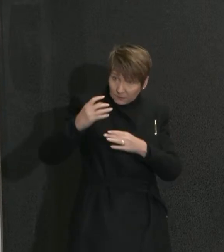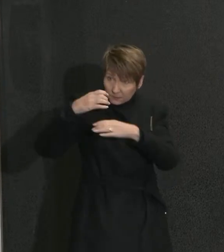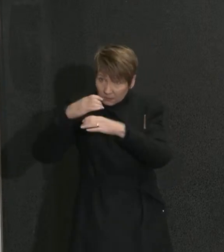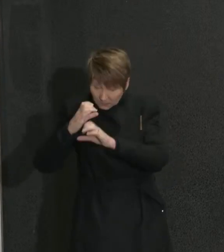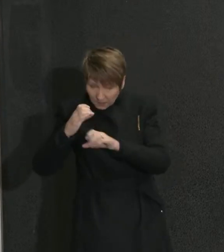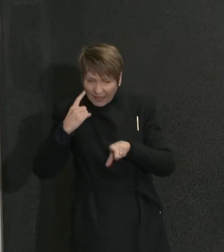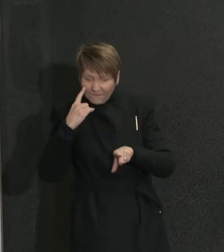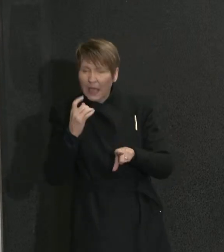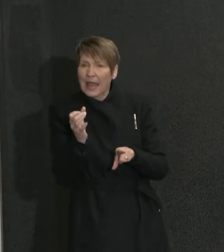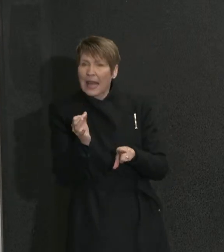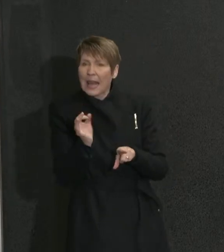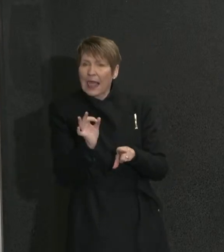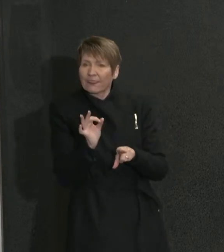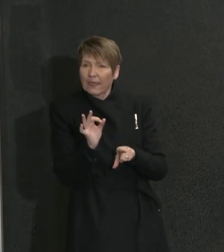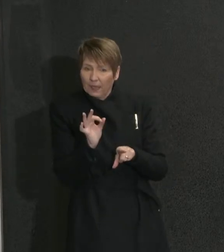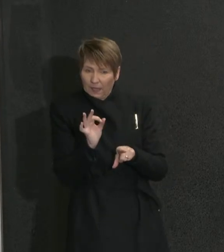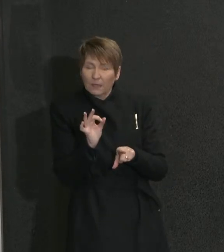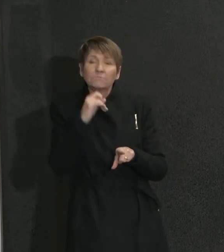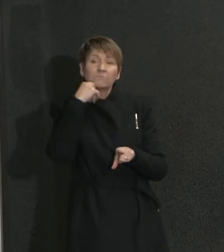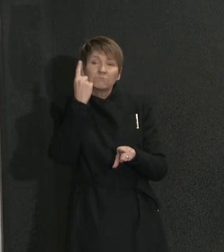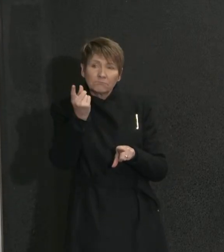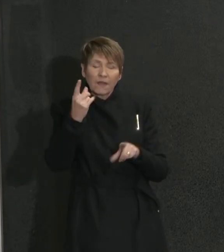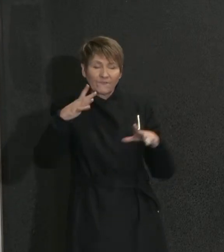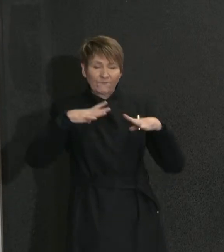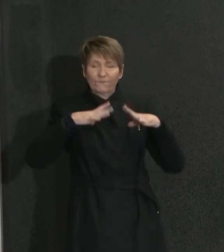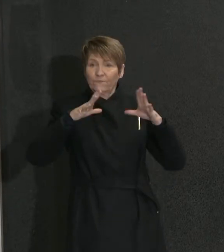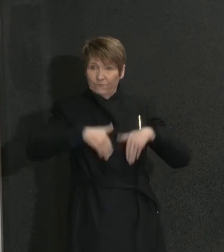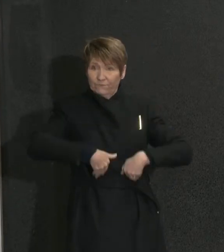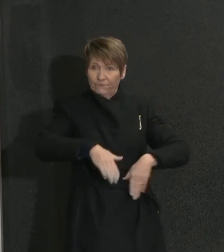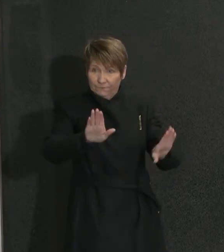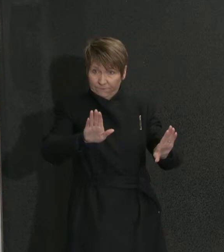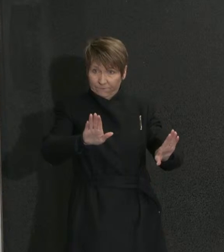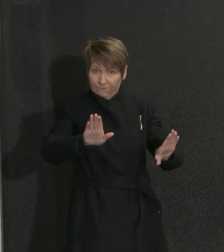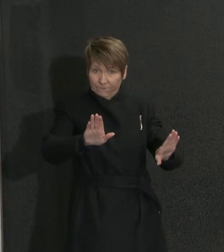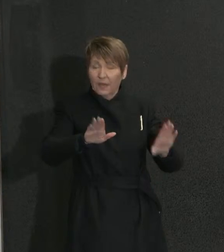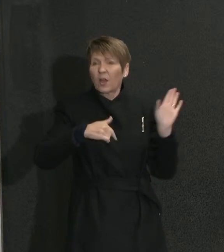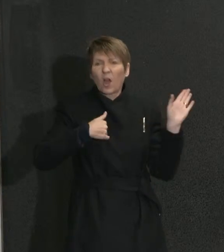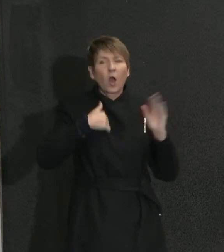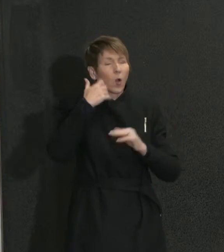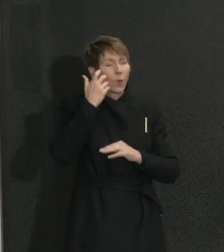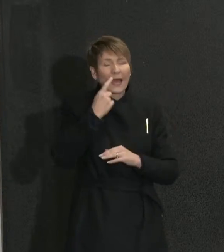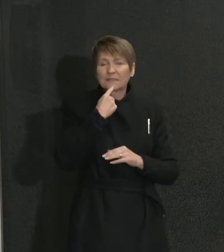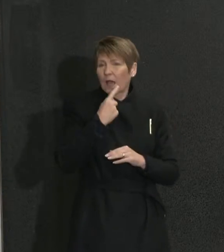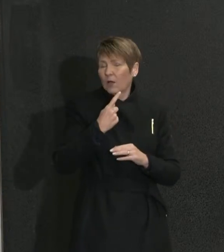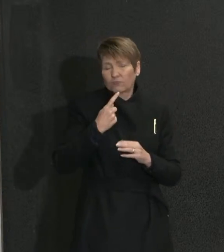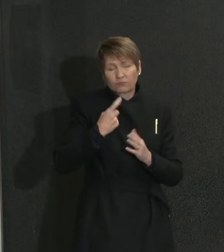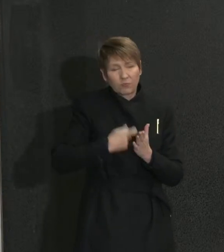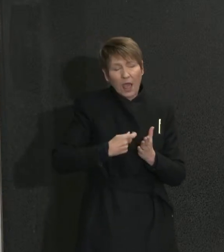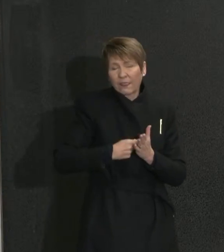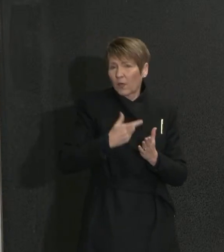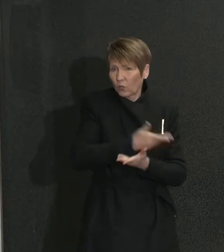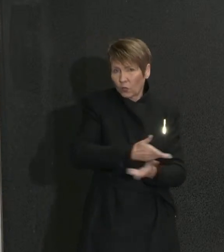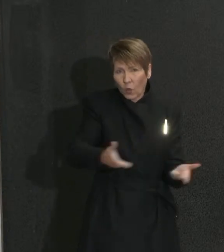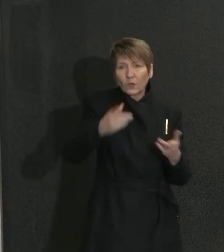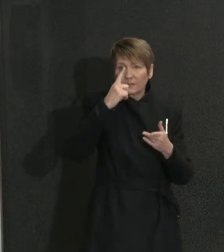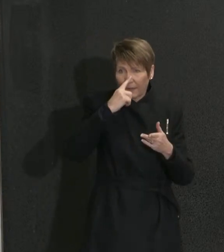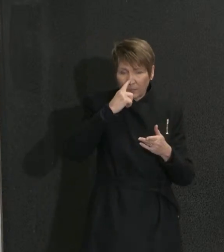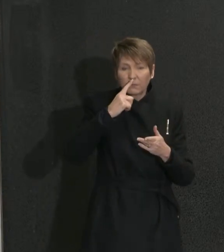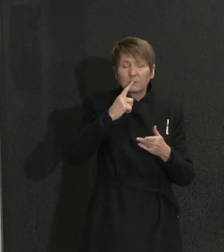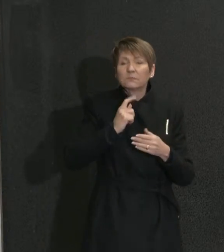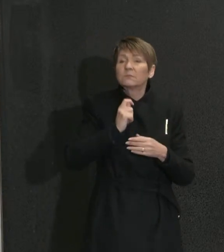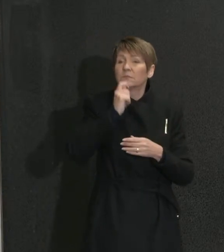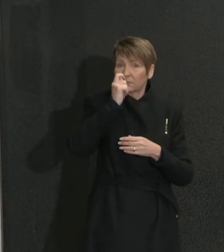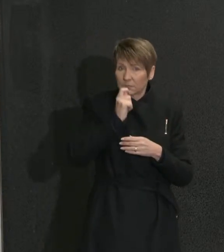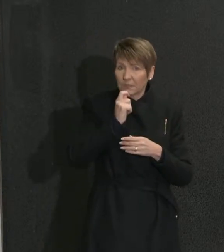ago with the previous outbreak. So absolutely, I've always preferred people to get tested early on, but even the small number that don't, the small proportion that